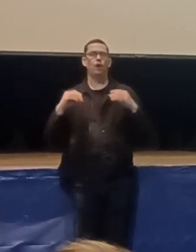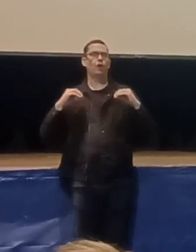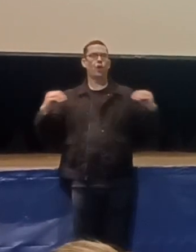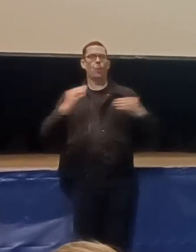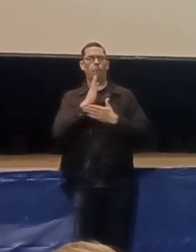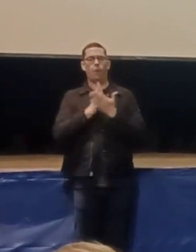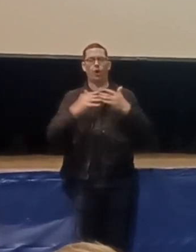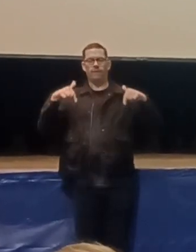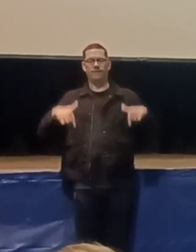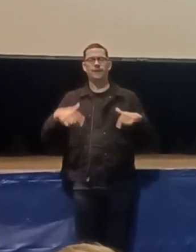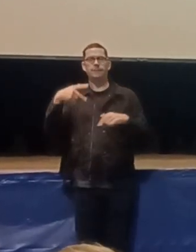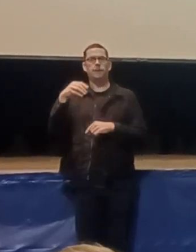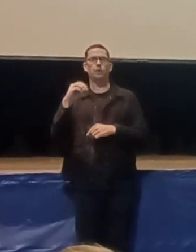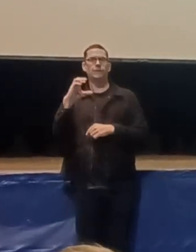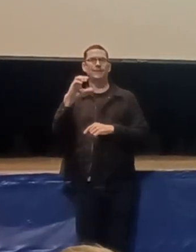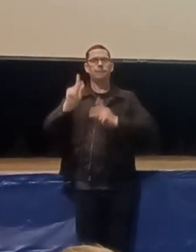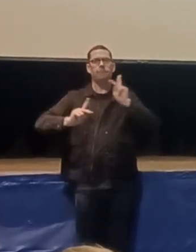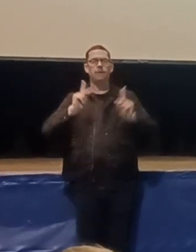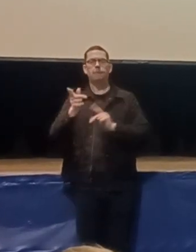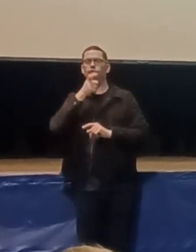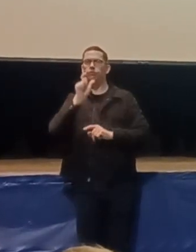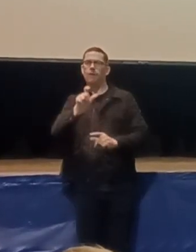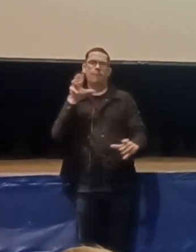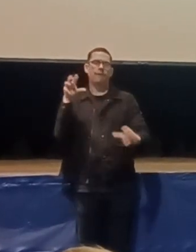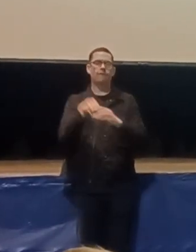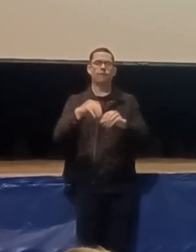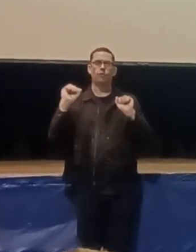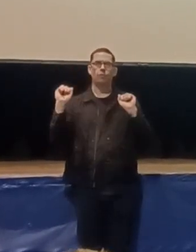where people of color cannot be in every phase.